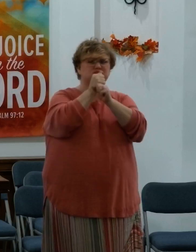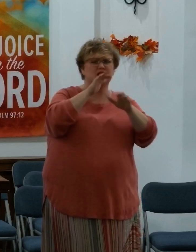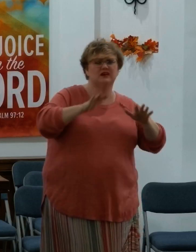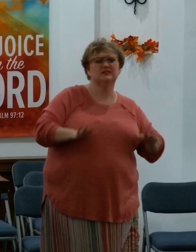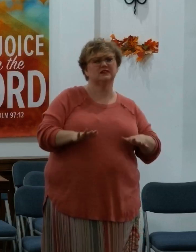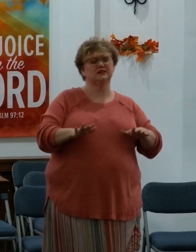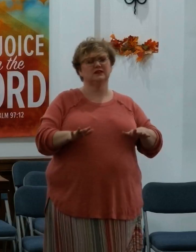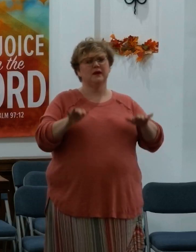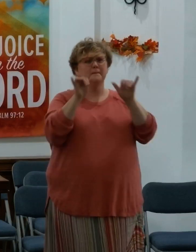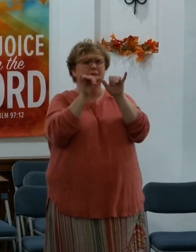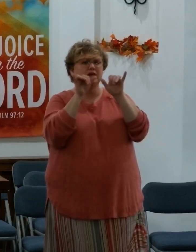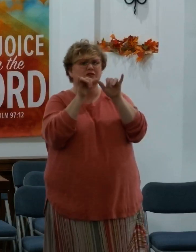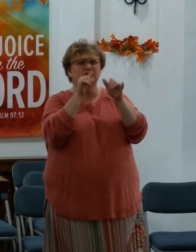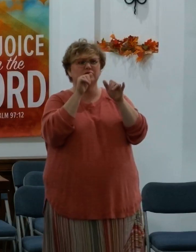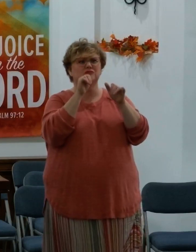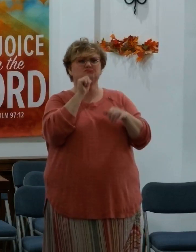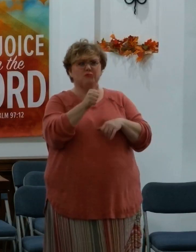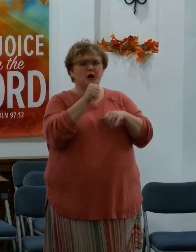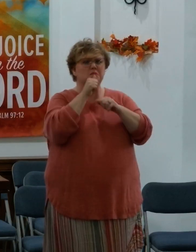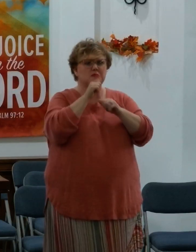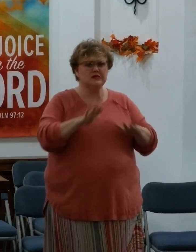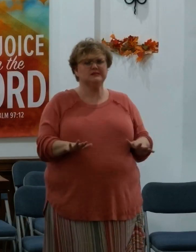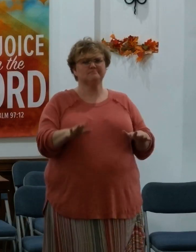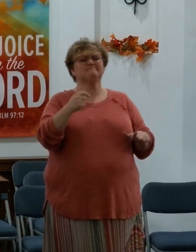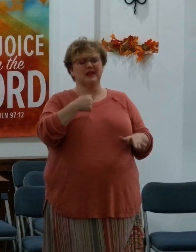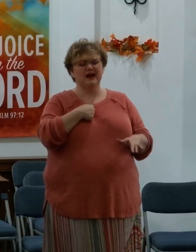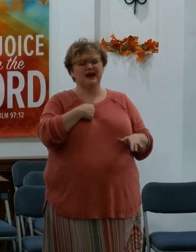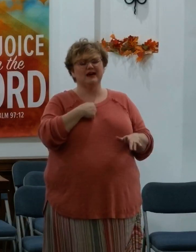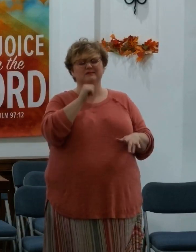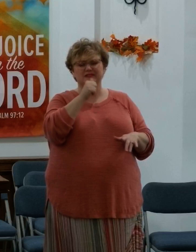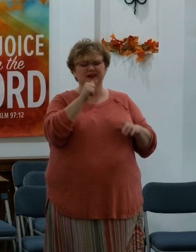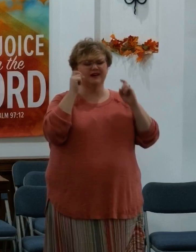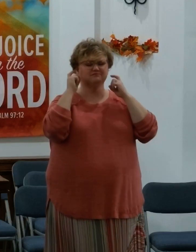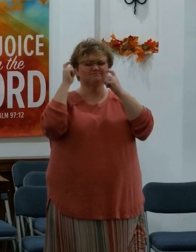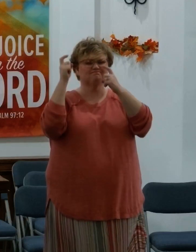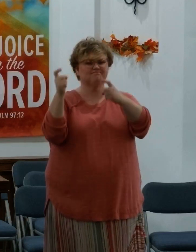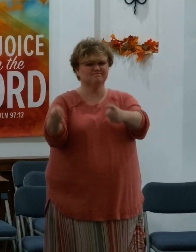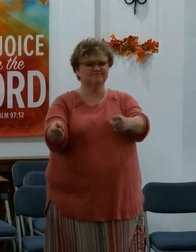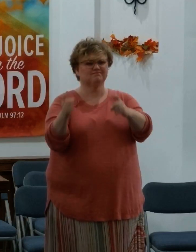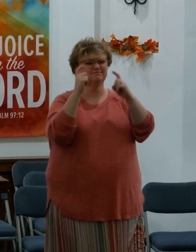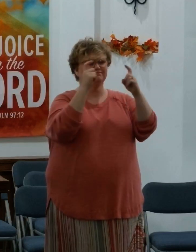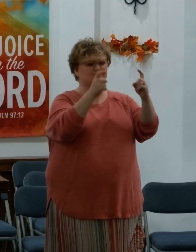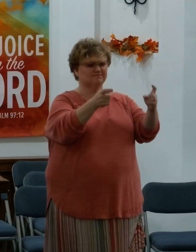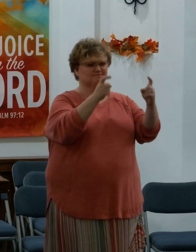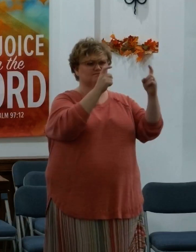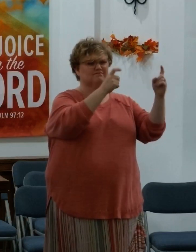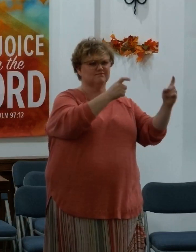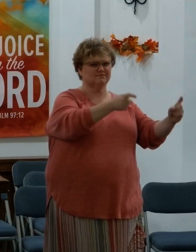a measured blessing, I will not pour out on